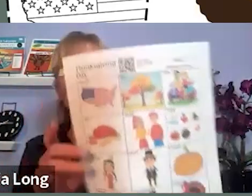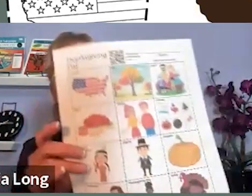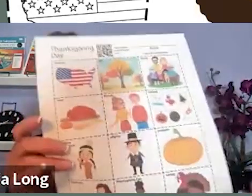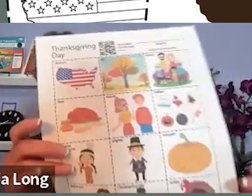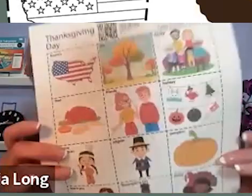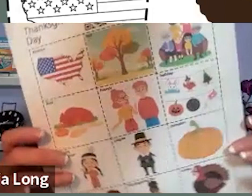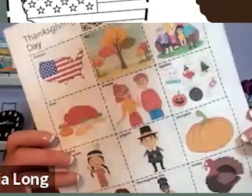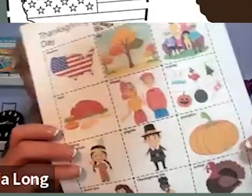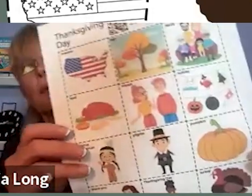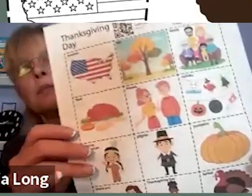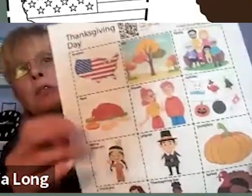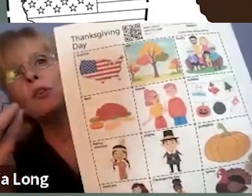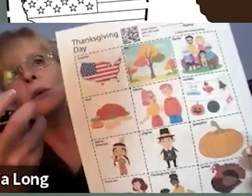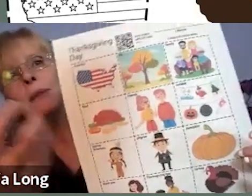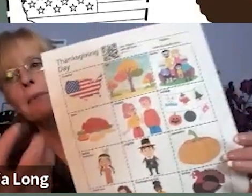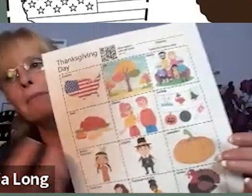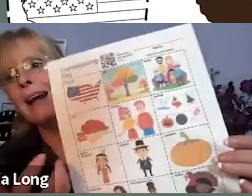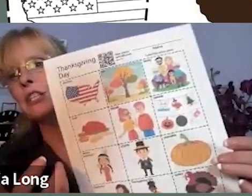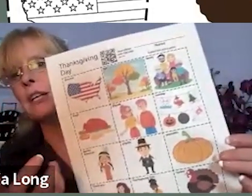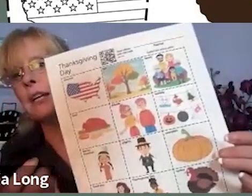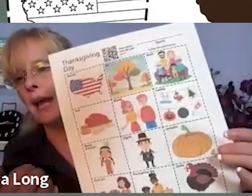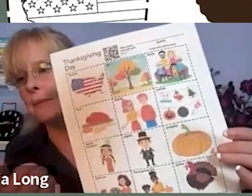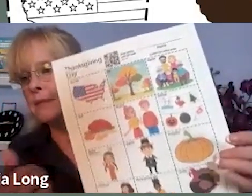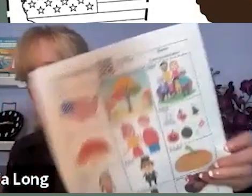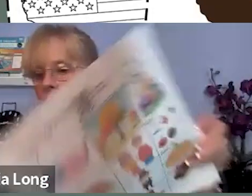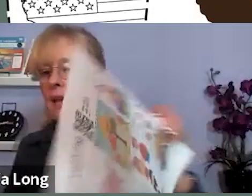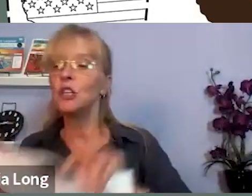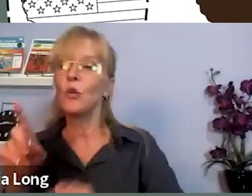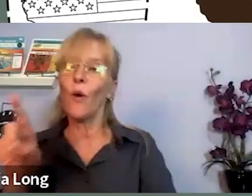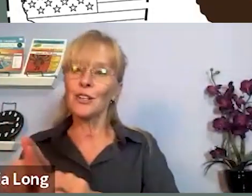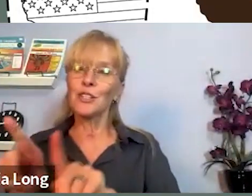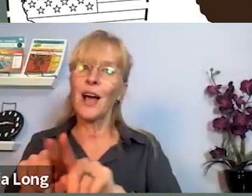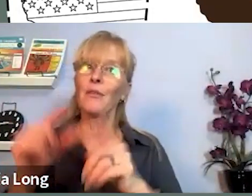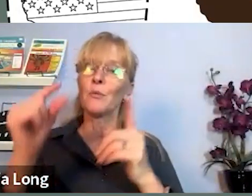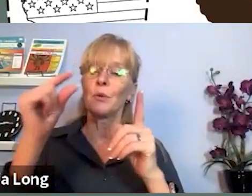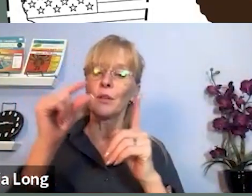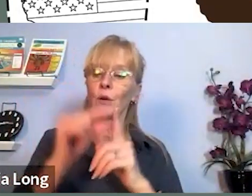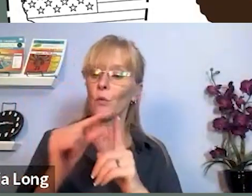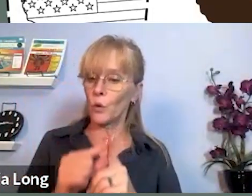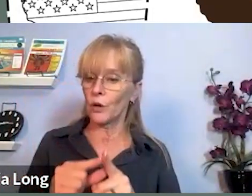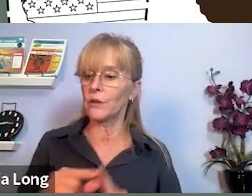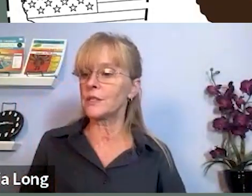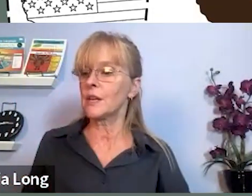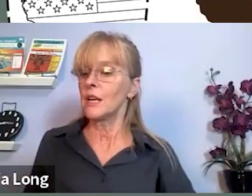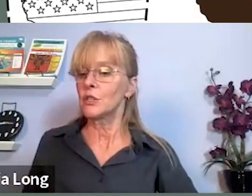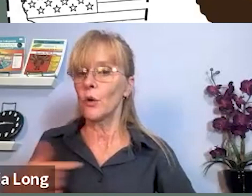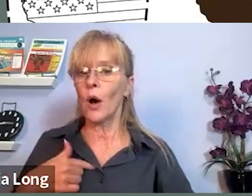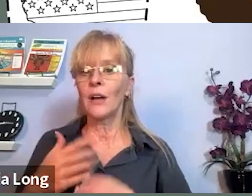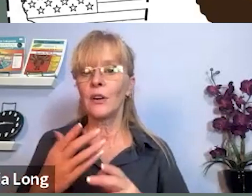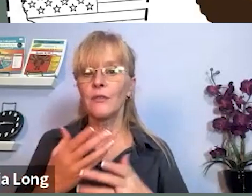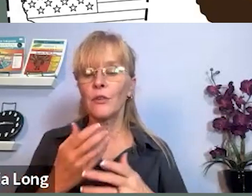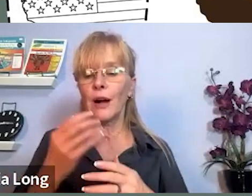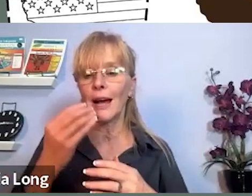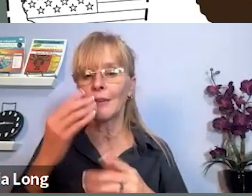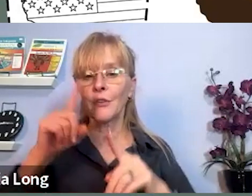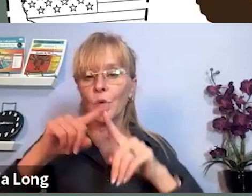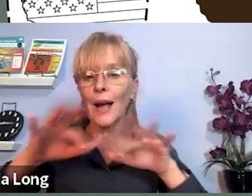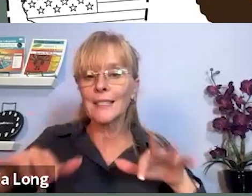the pictures, so you can play matching games. And then you also have them where they're words. So a